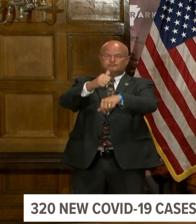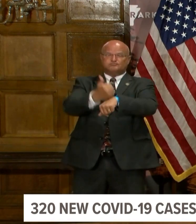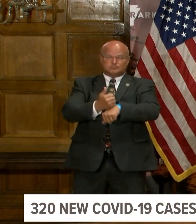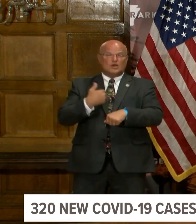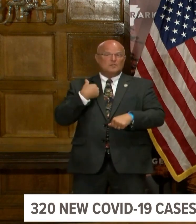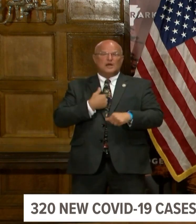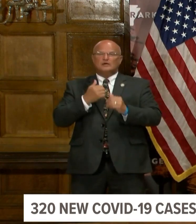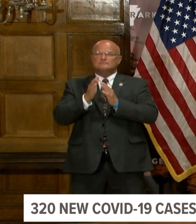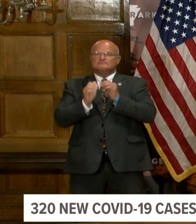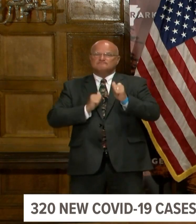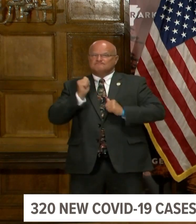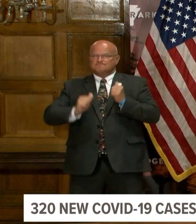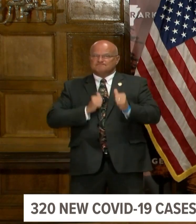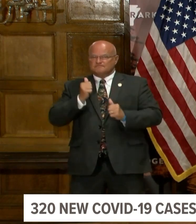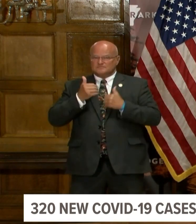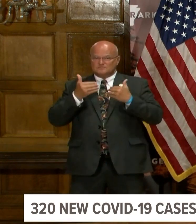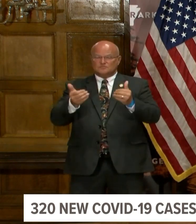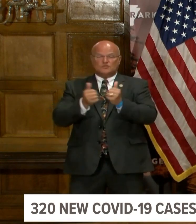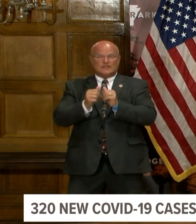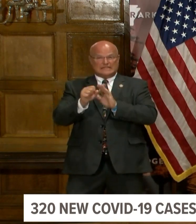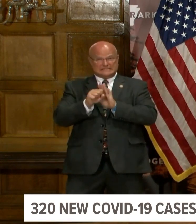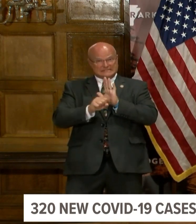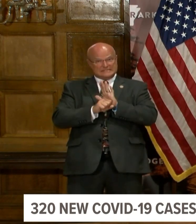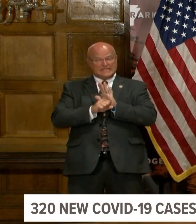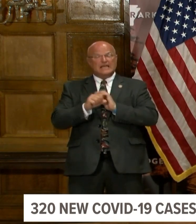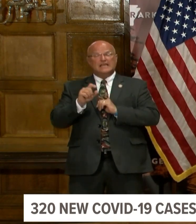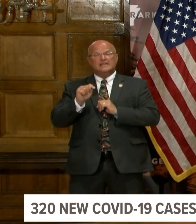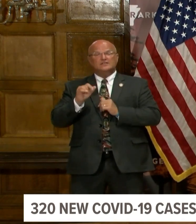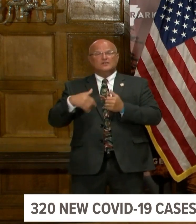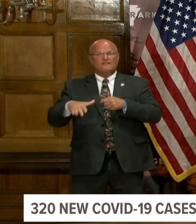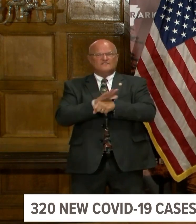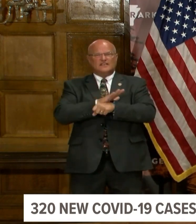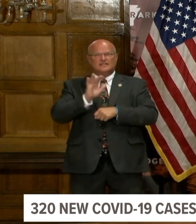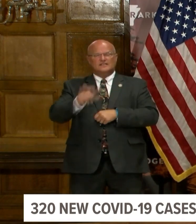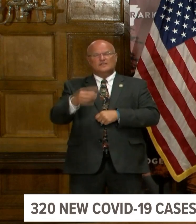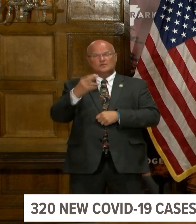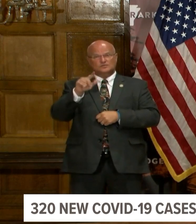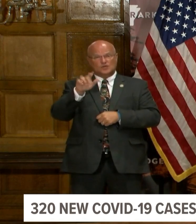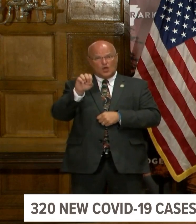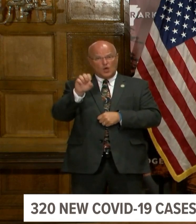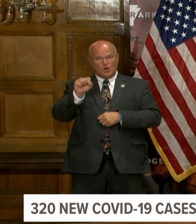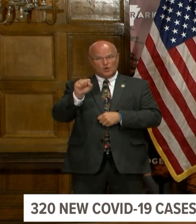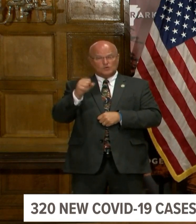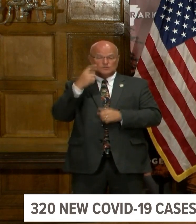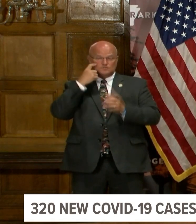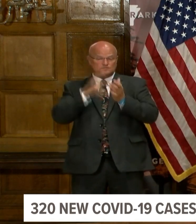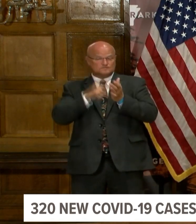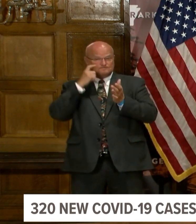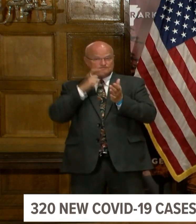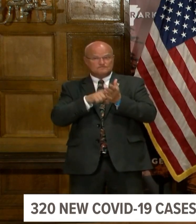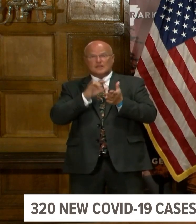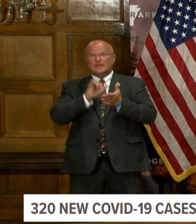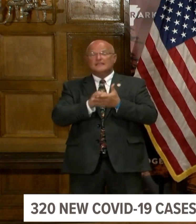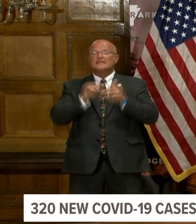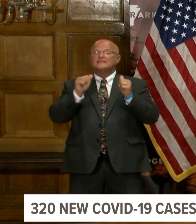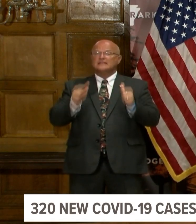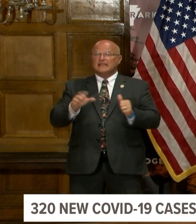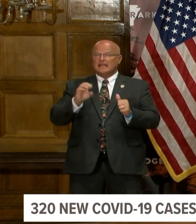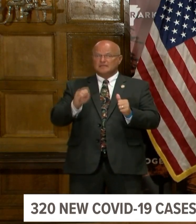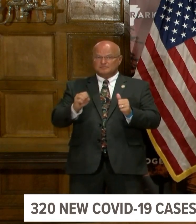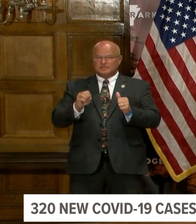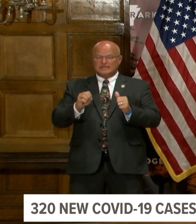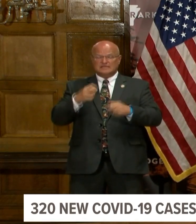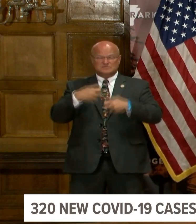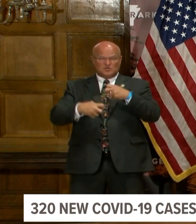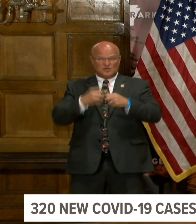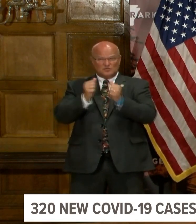moving aggressively as a state to fill in those holes. We recognize that there can be inequities